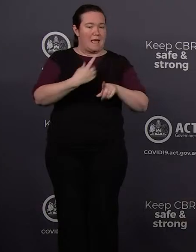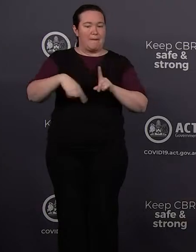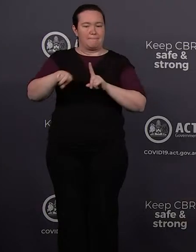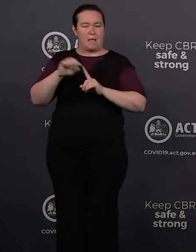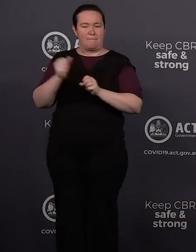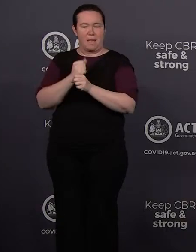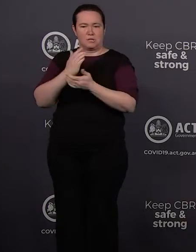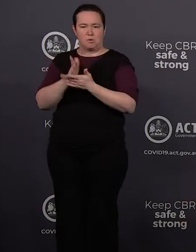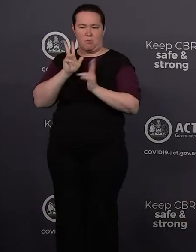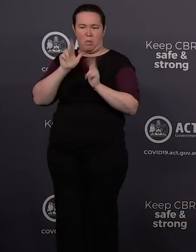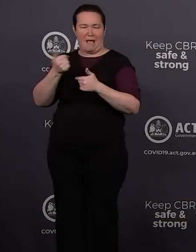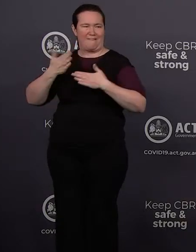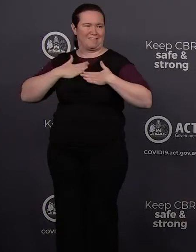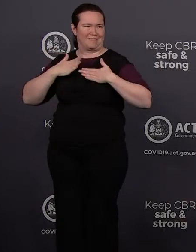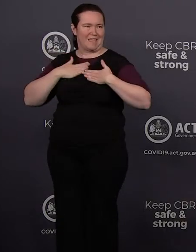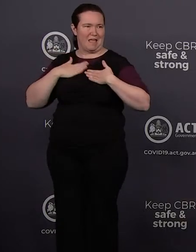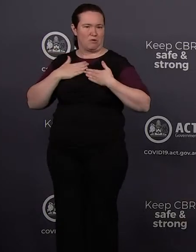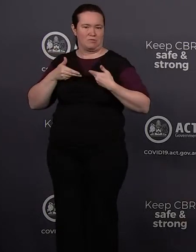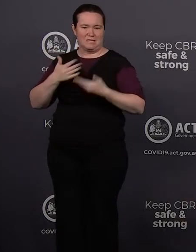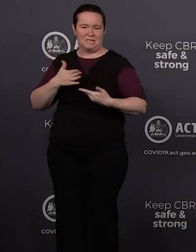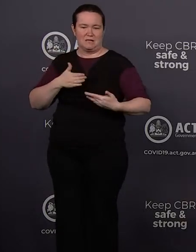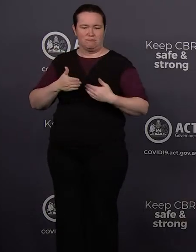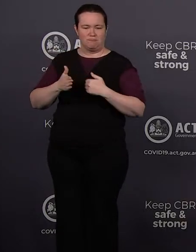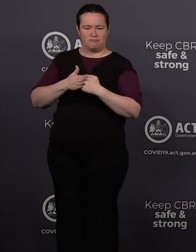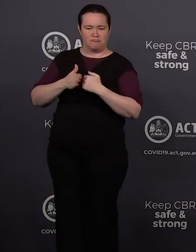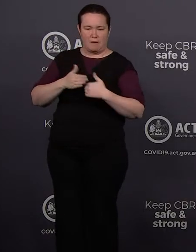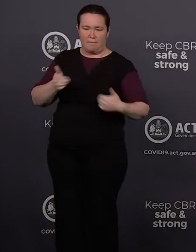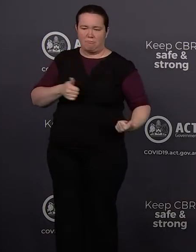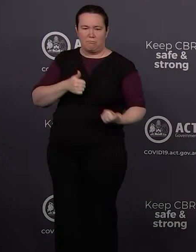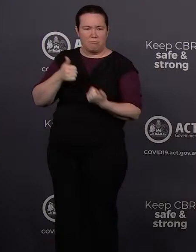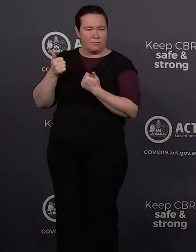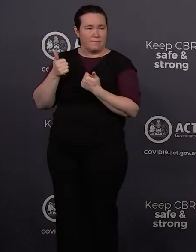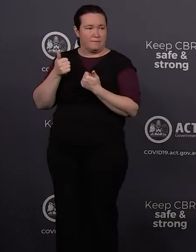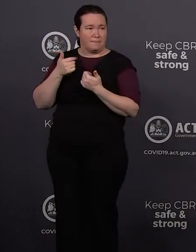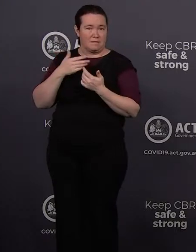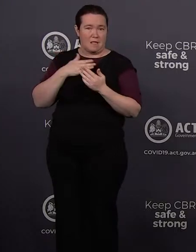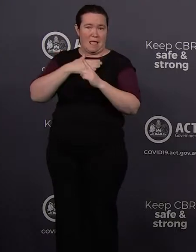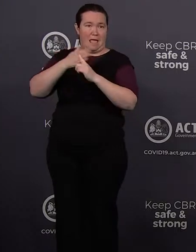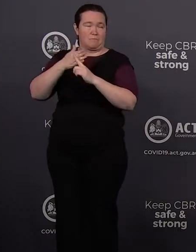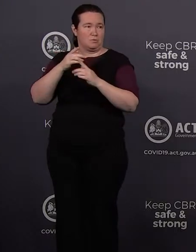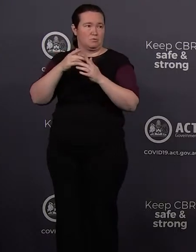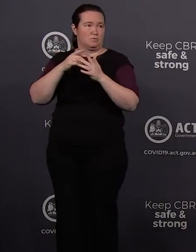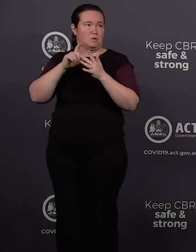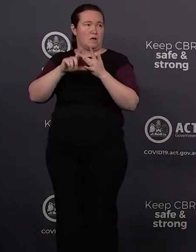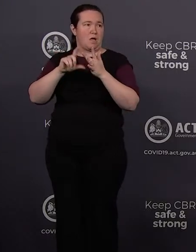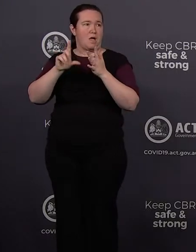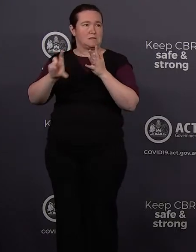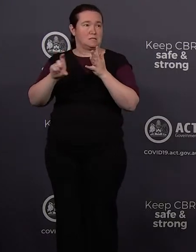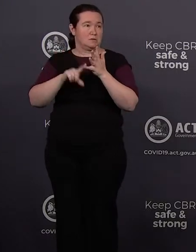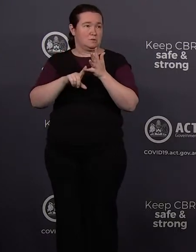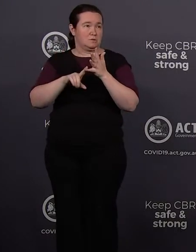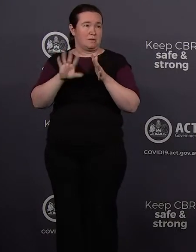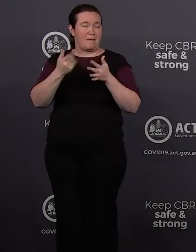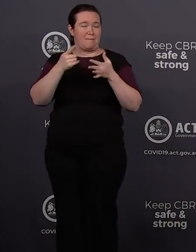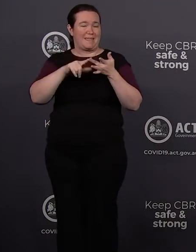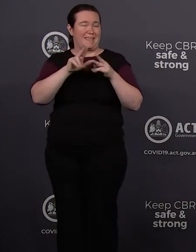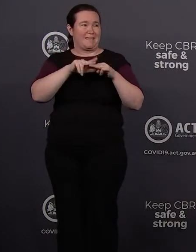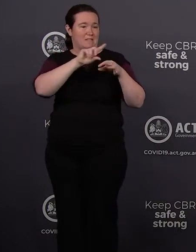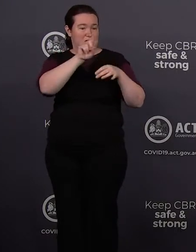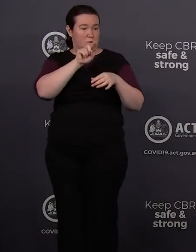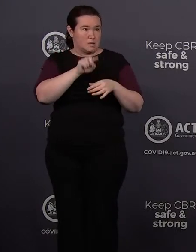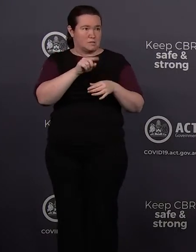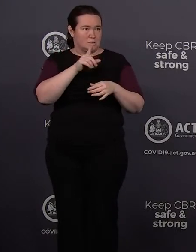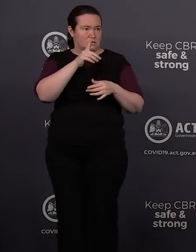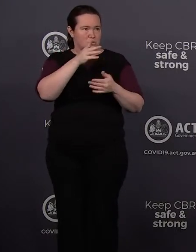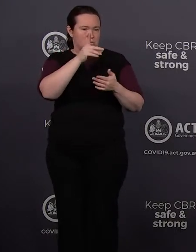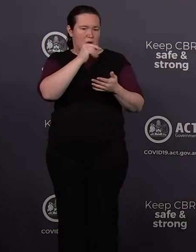they need on a scale of supportive measures right up until intensive care. But I think if there's any more questions, maybe we can take those away and